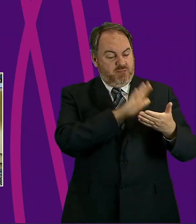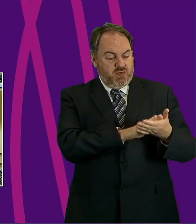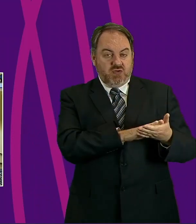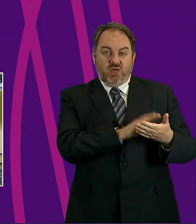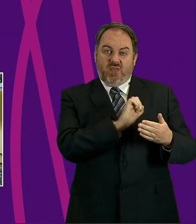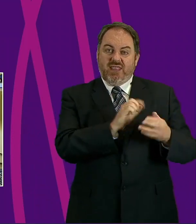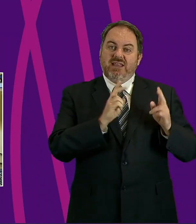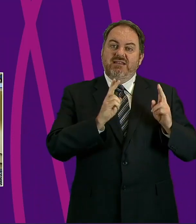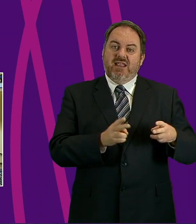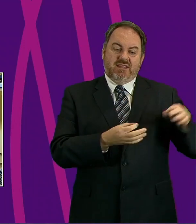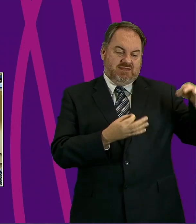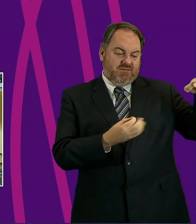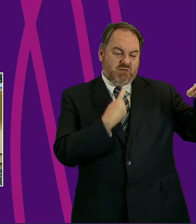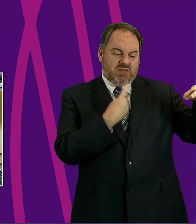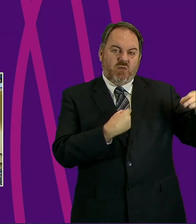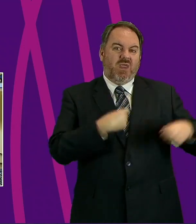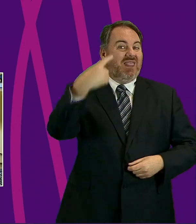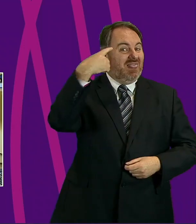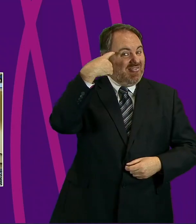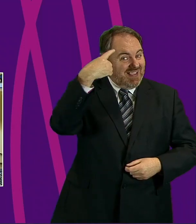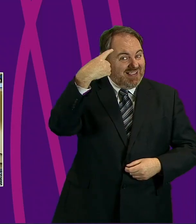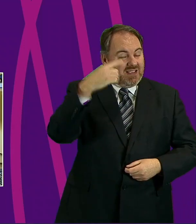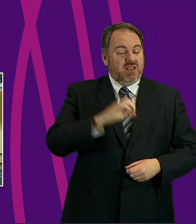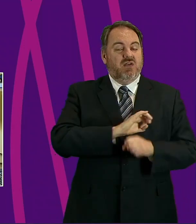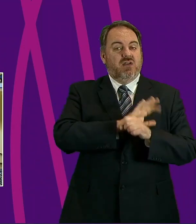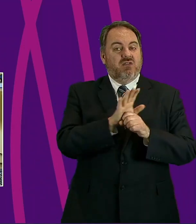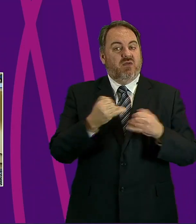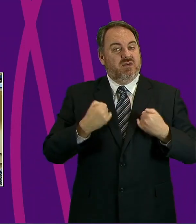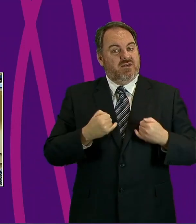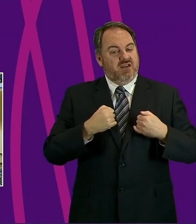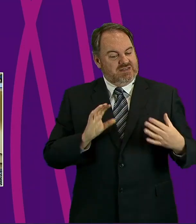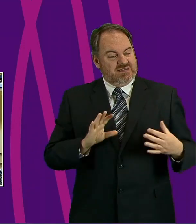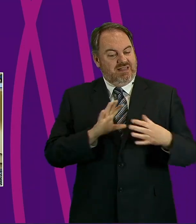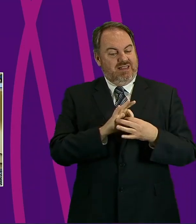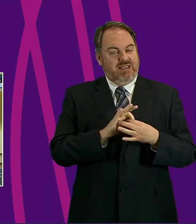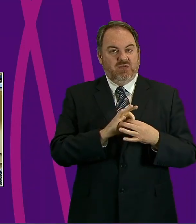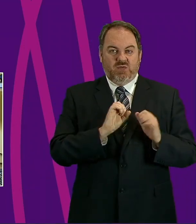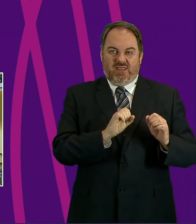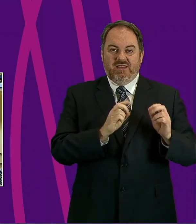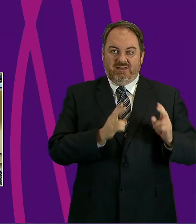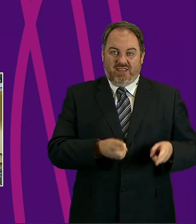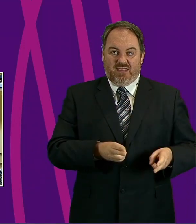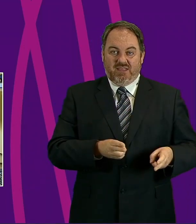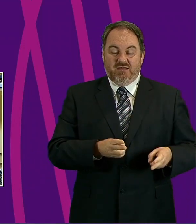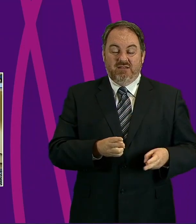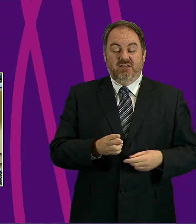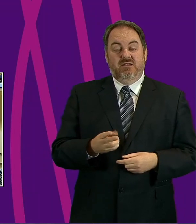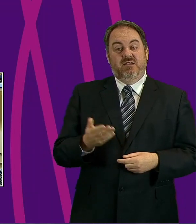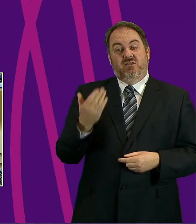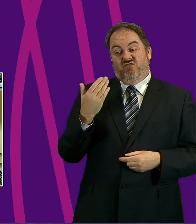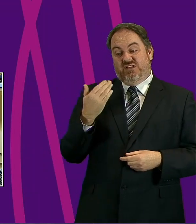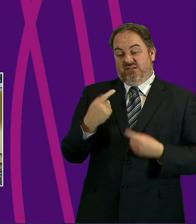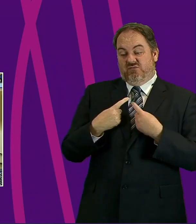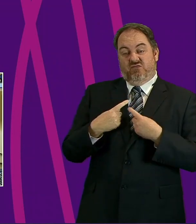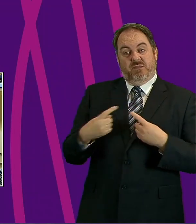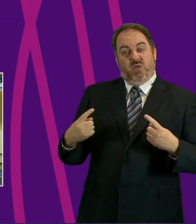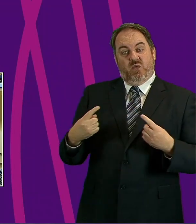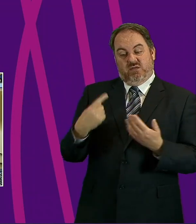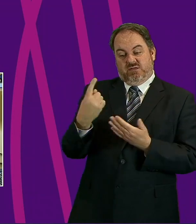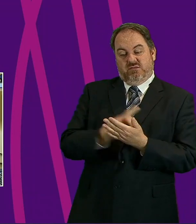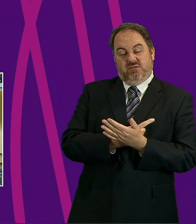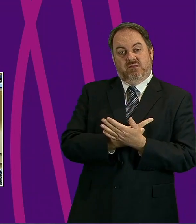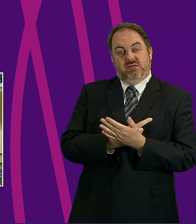of death or as a contributory factor in the death, but where no formal test was carried out. The latest NRS report covers the period up to